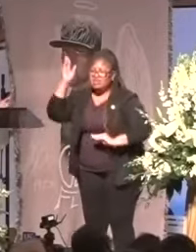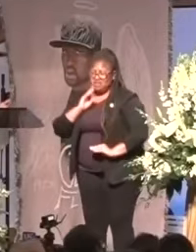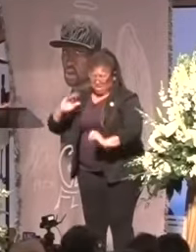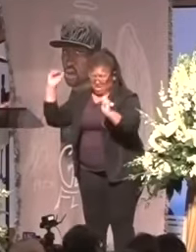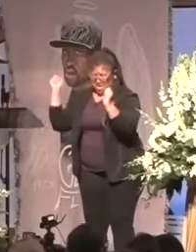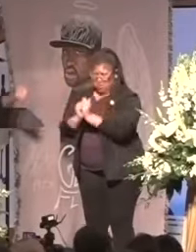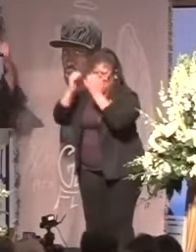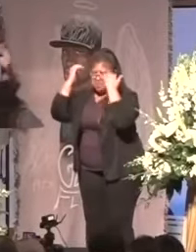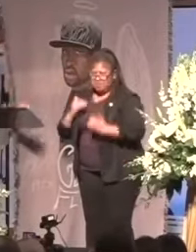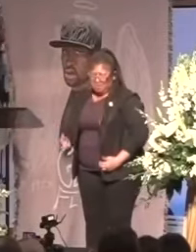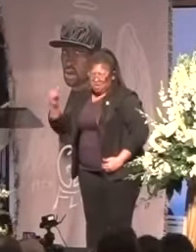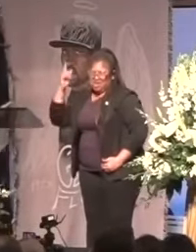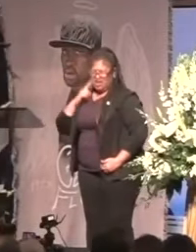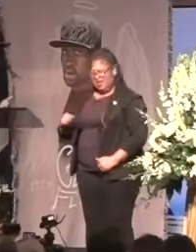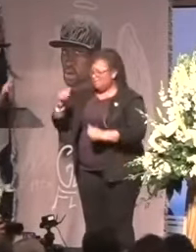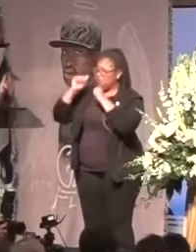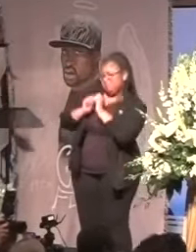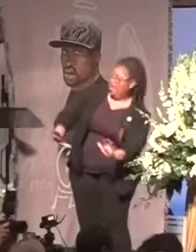Hallelujah.